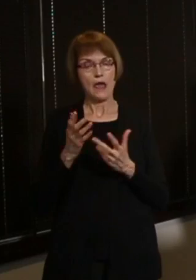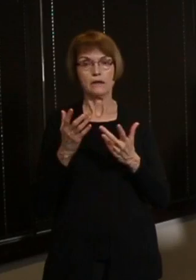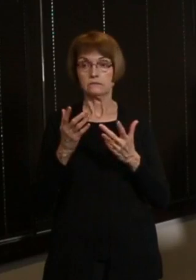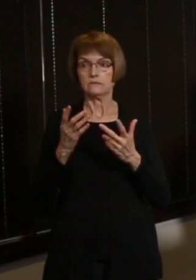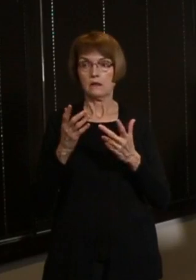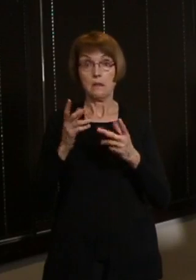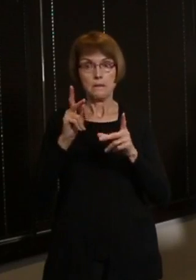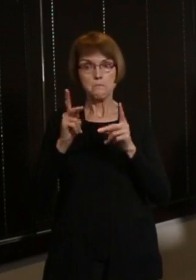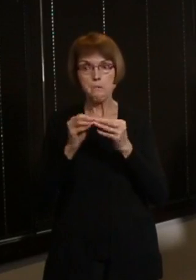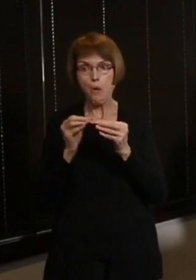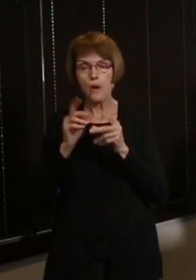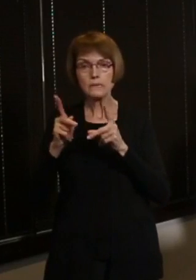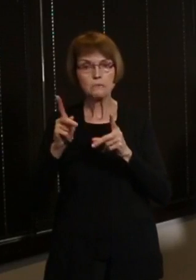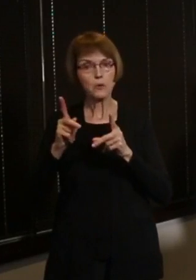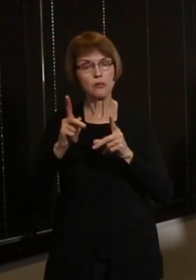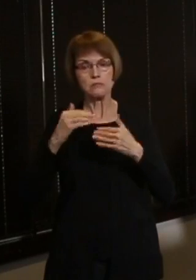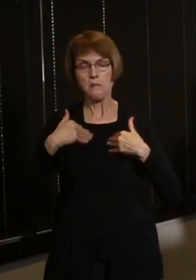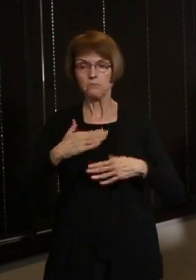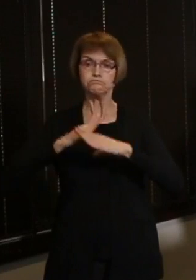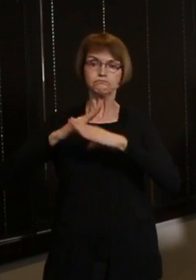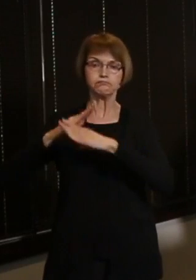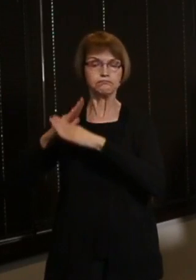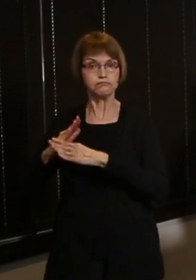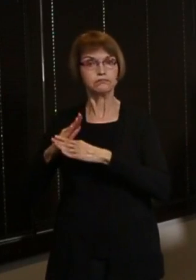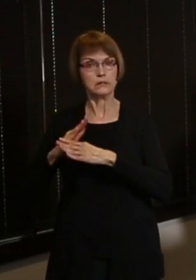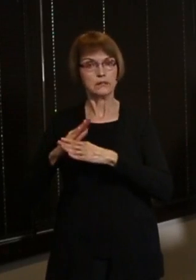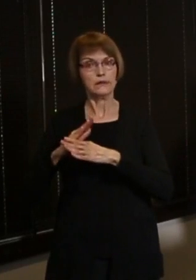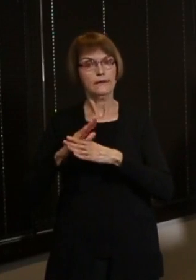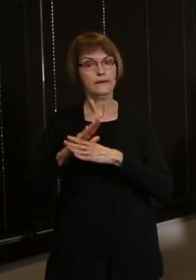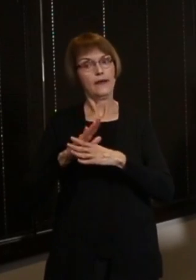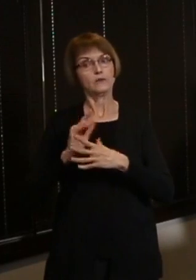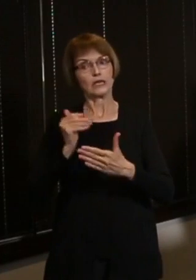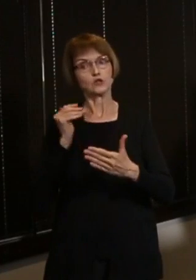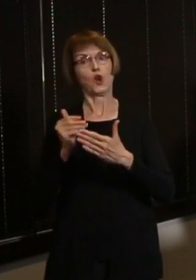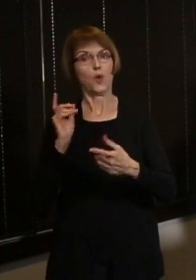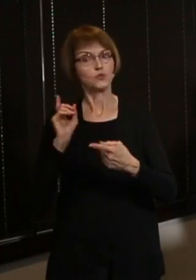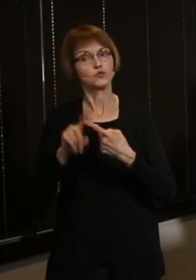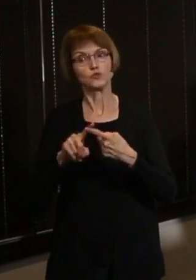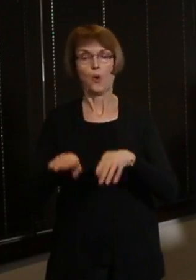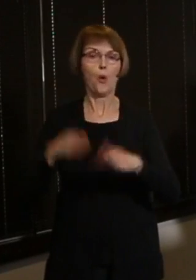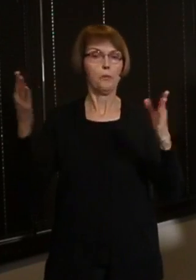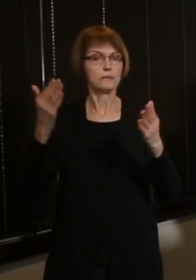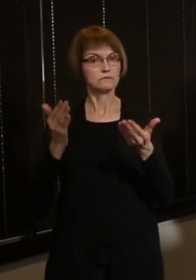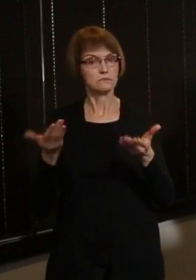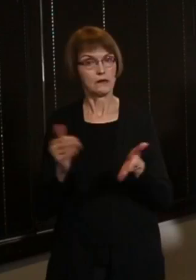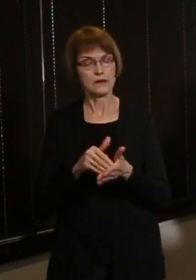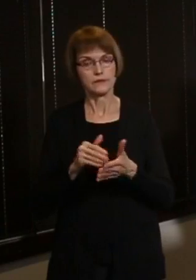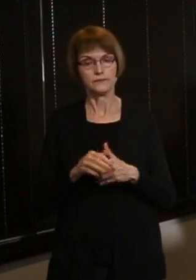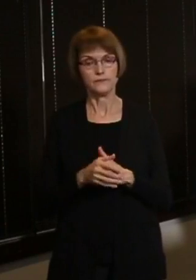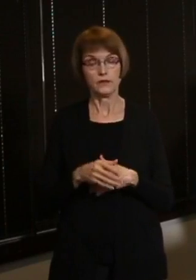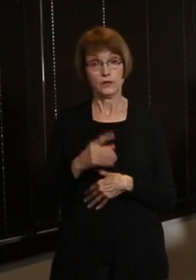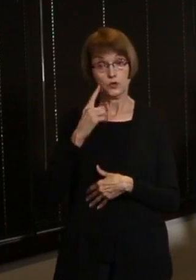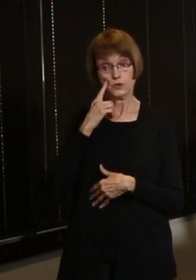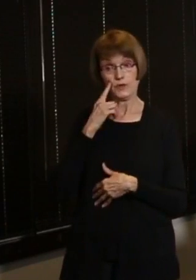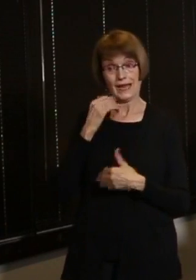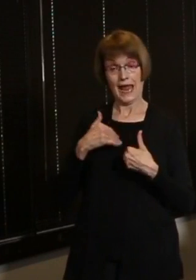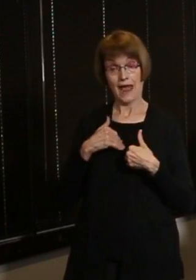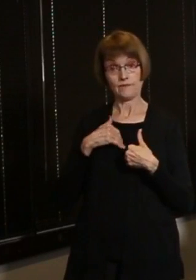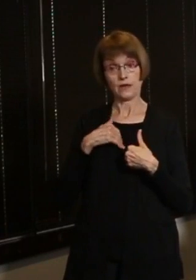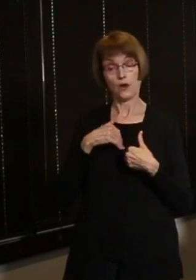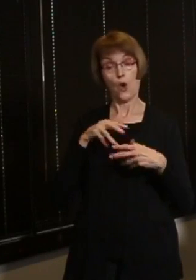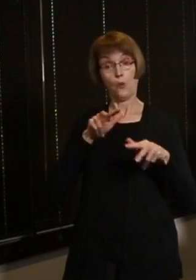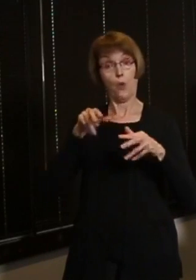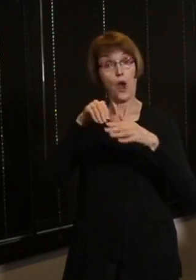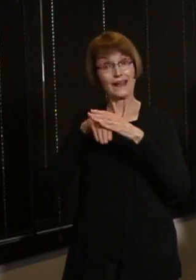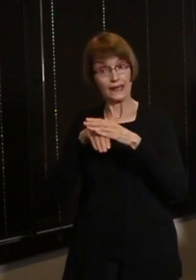in the population and get us closer to where we all want to be. Do you think having walk-in vaccination clinics